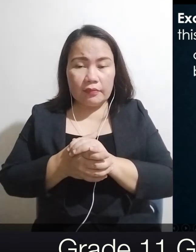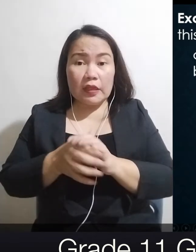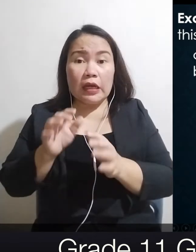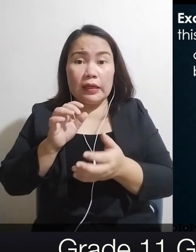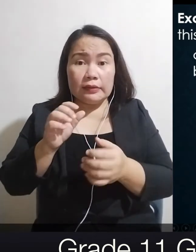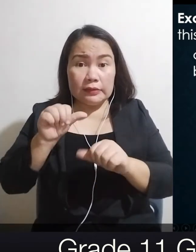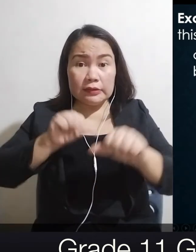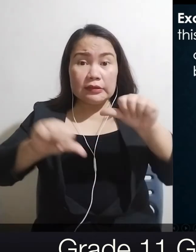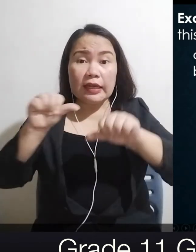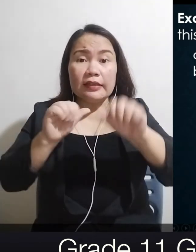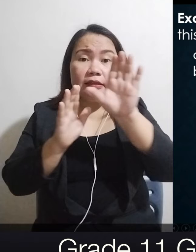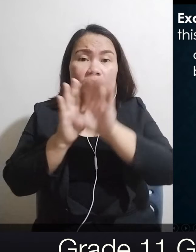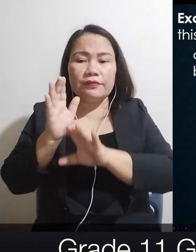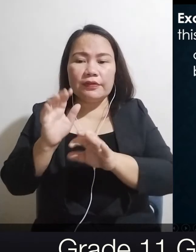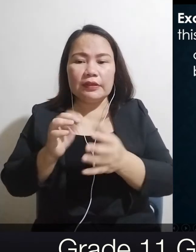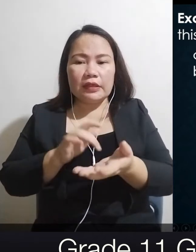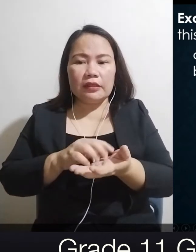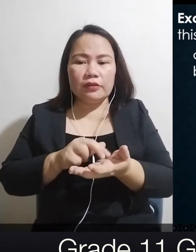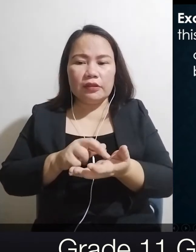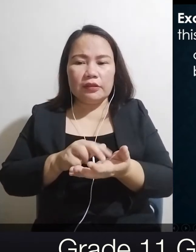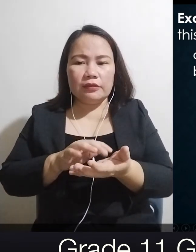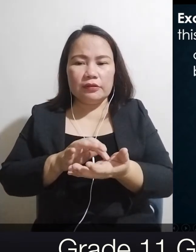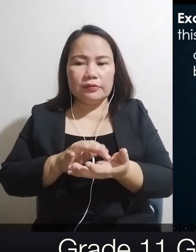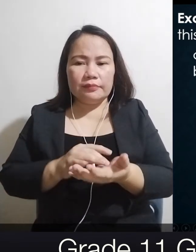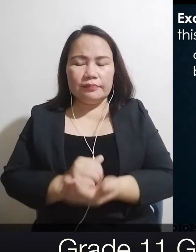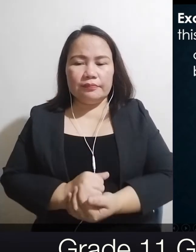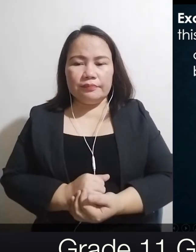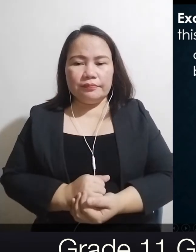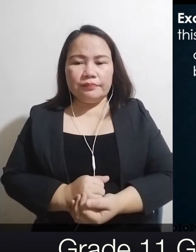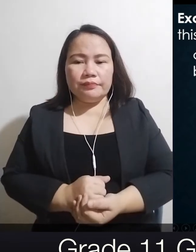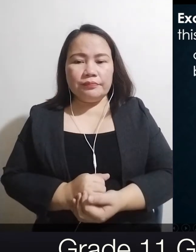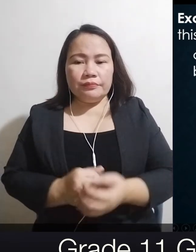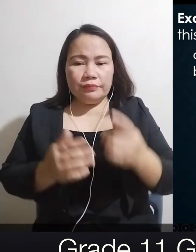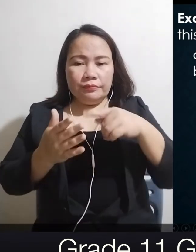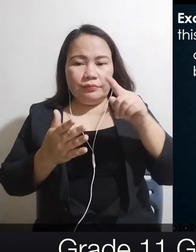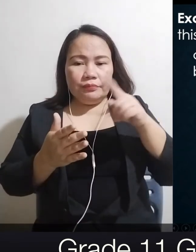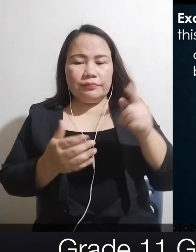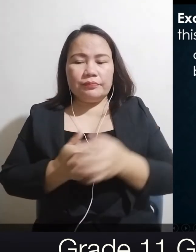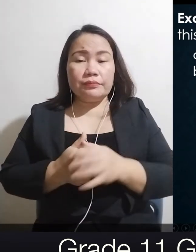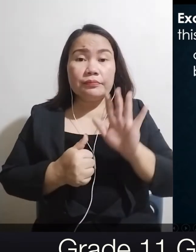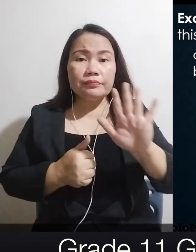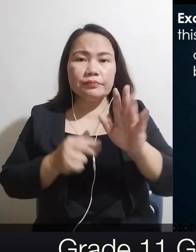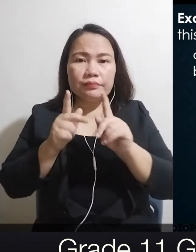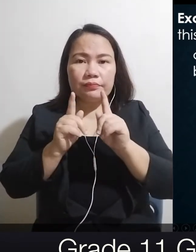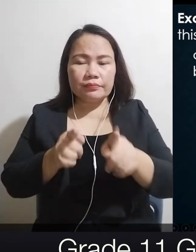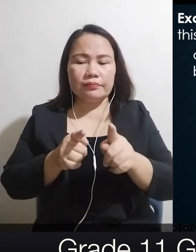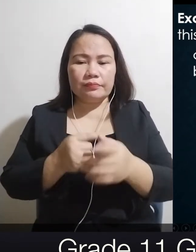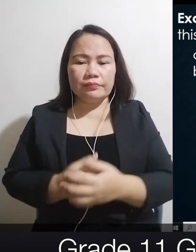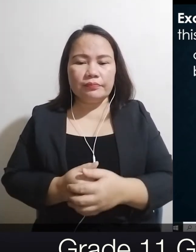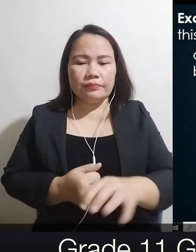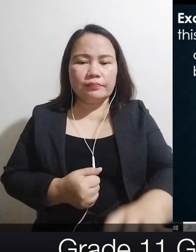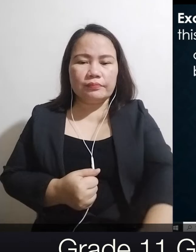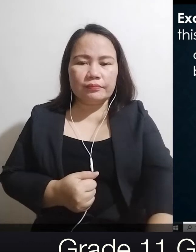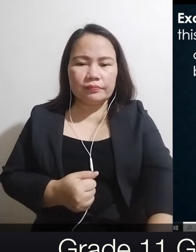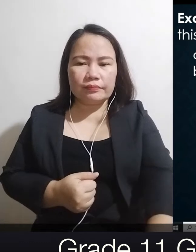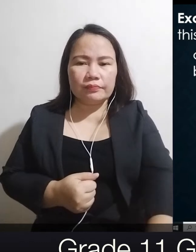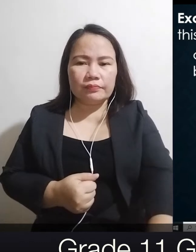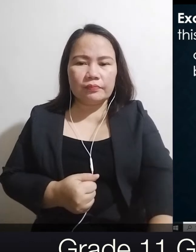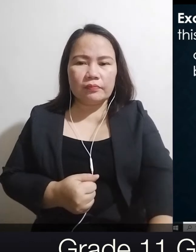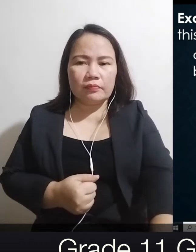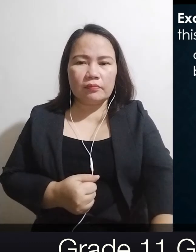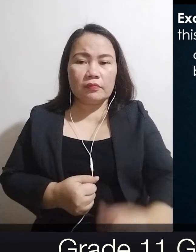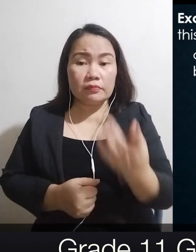your scientific calculator to uh, check your answer. At saka